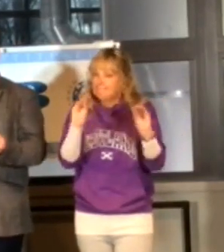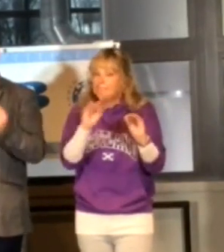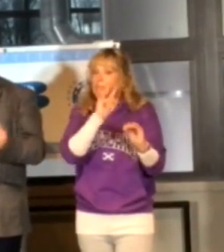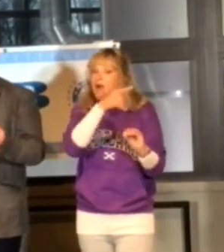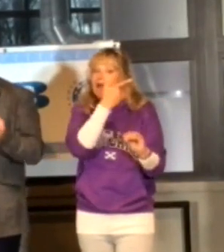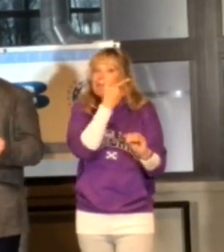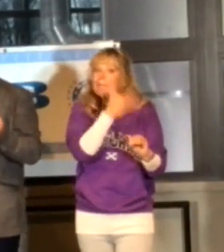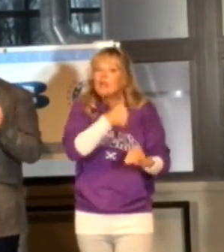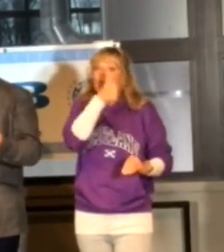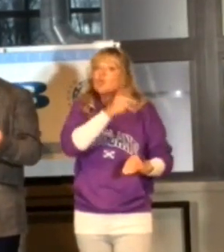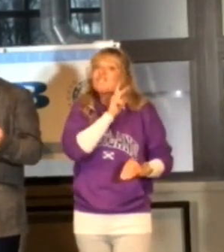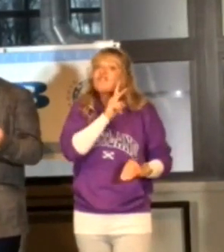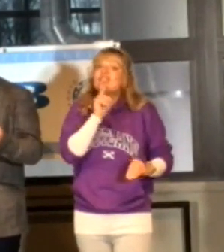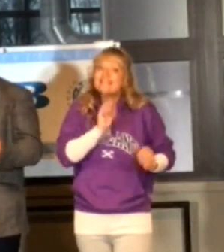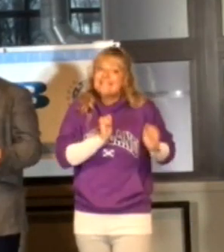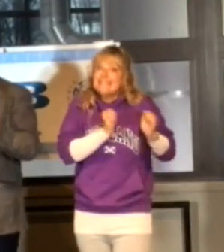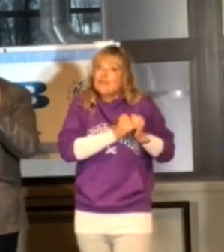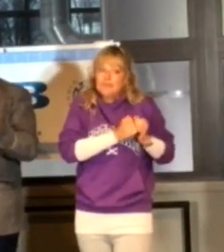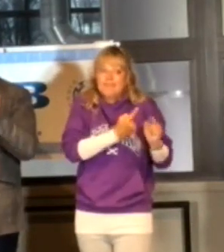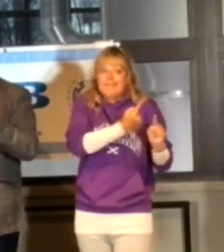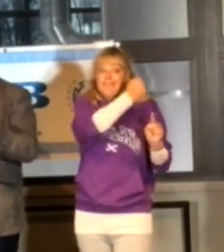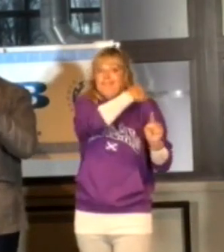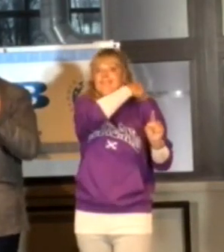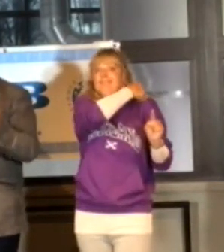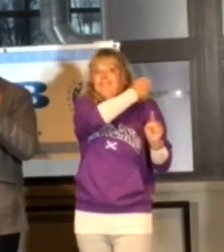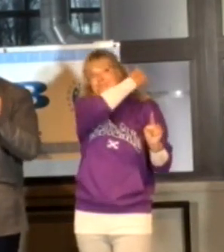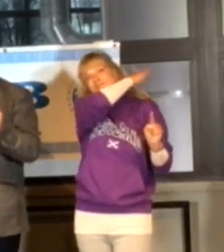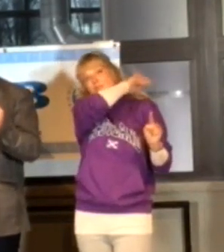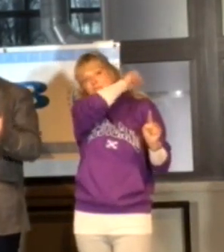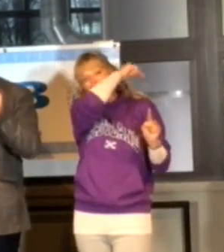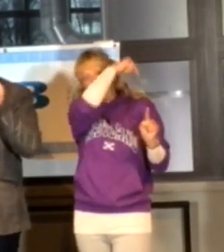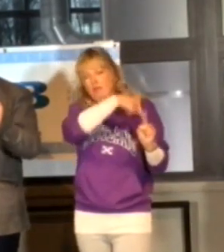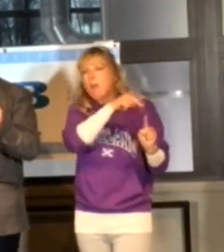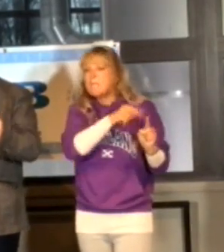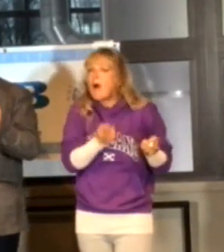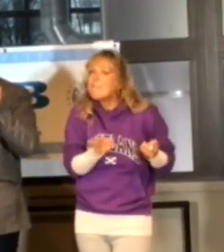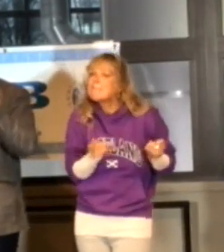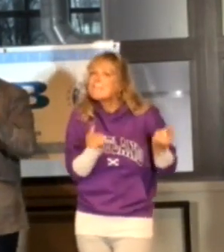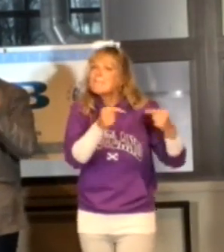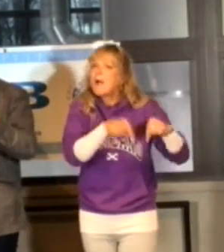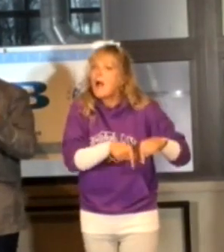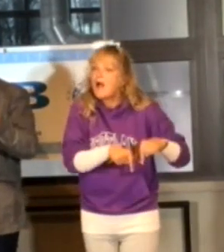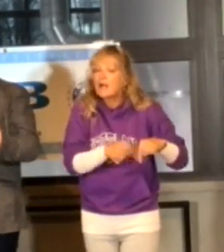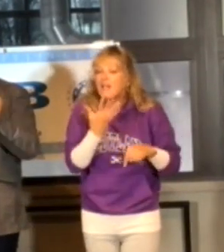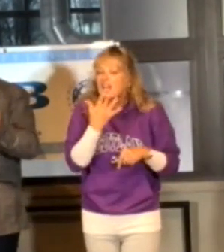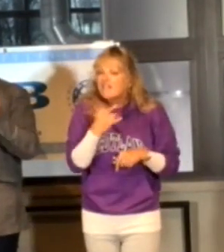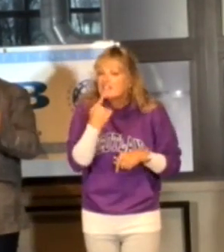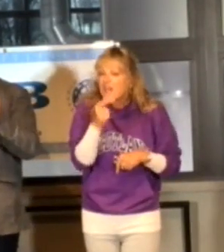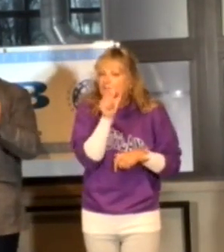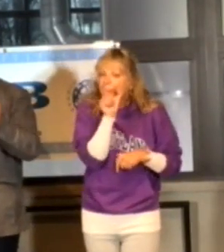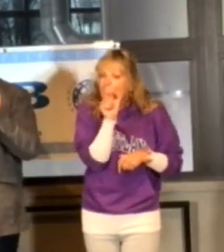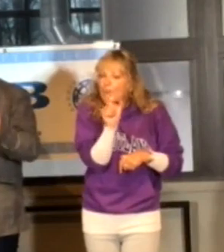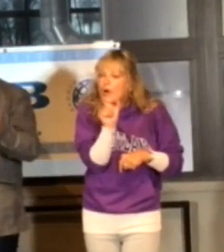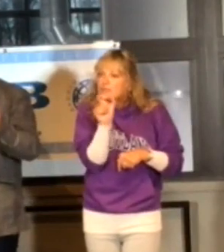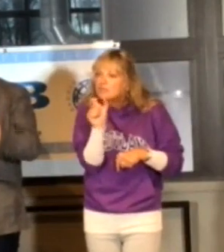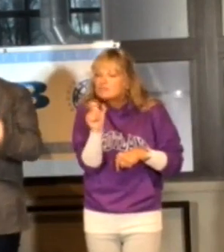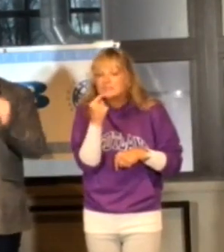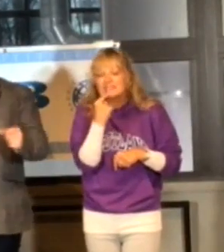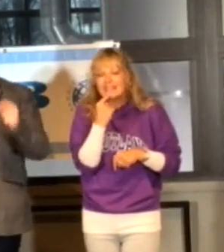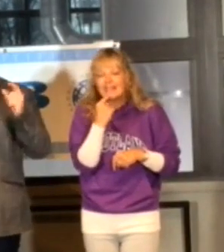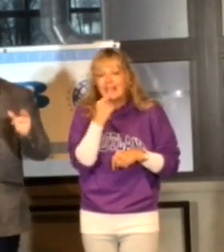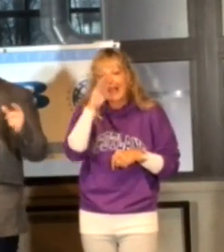to bring Stormont back, there's absolutely no mention of the words Irish unity or Irish unity referendum.